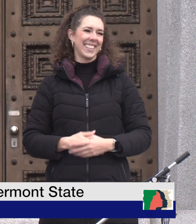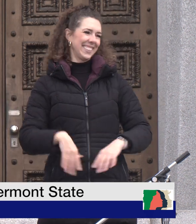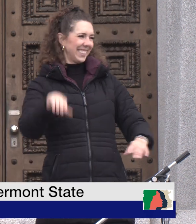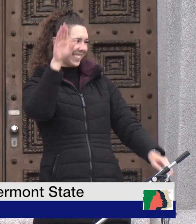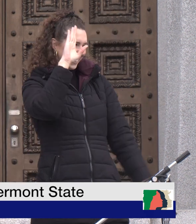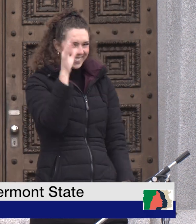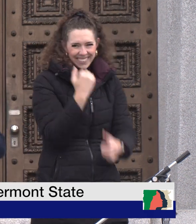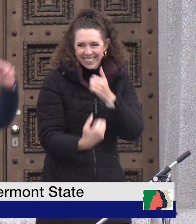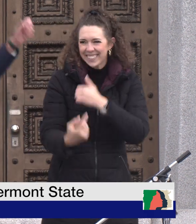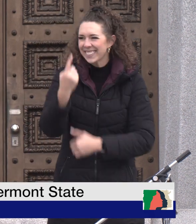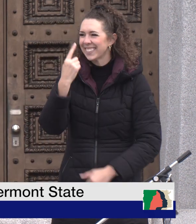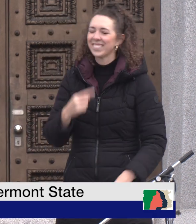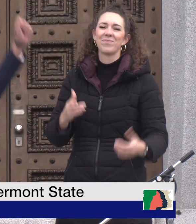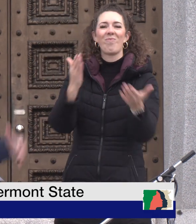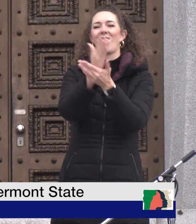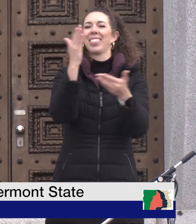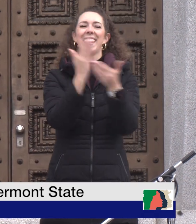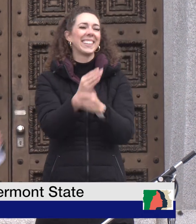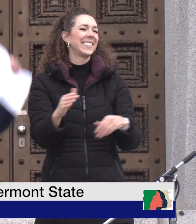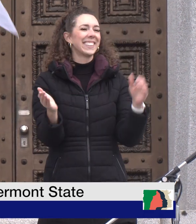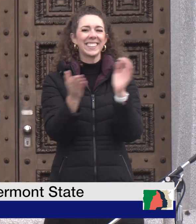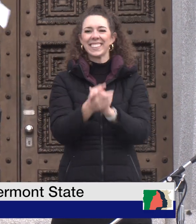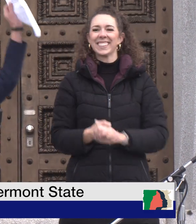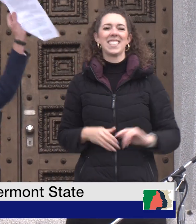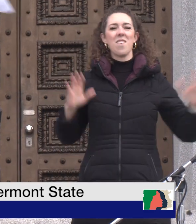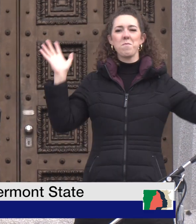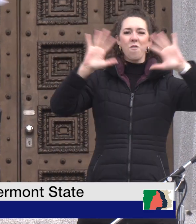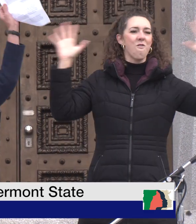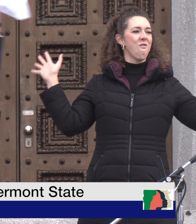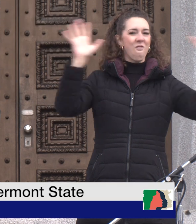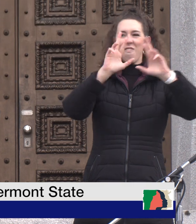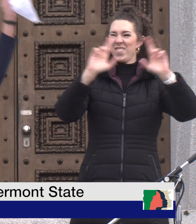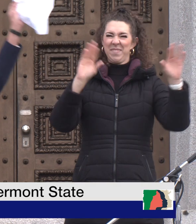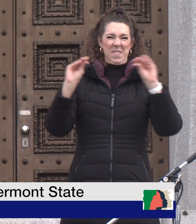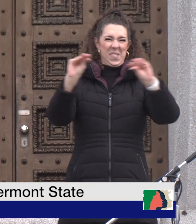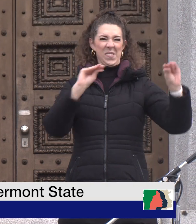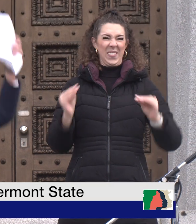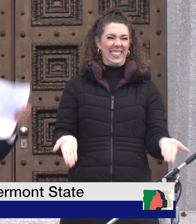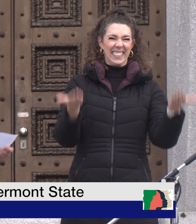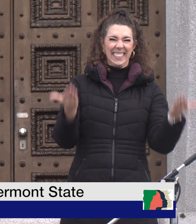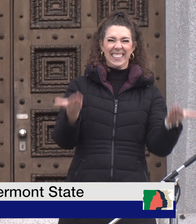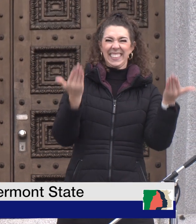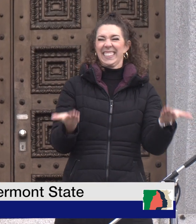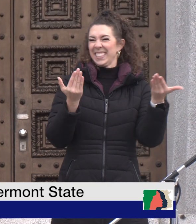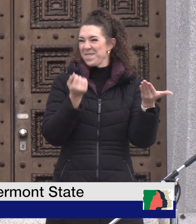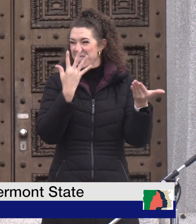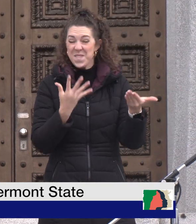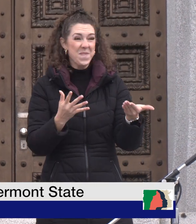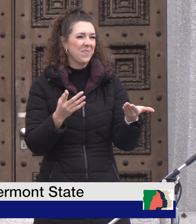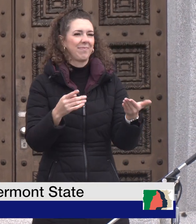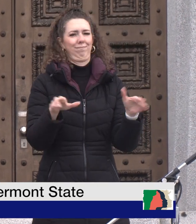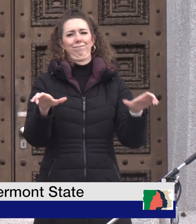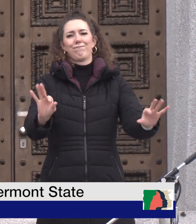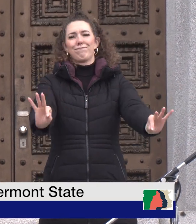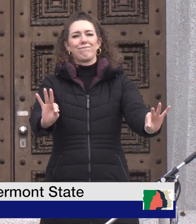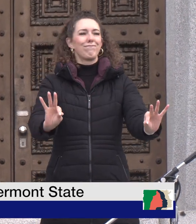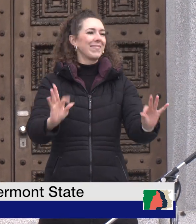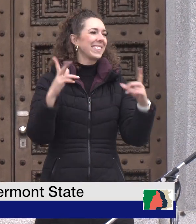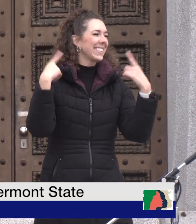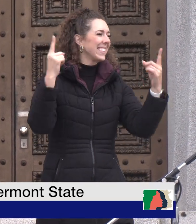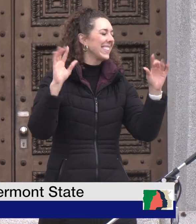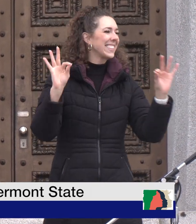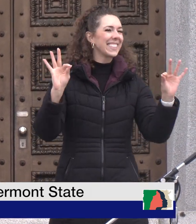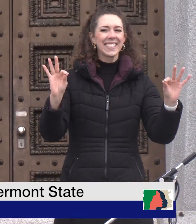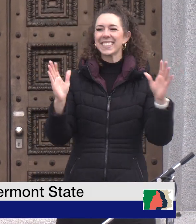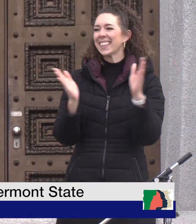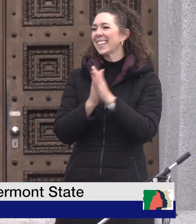Hey, everybody. All right, move your arms, get kids, stay warm. You're doing great.